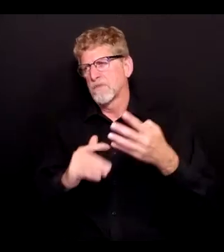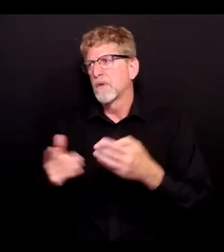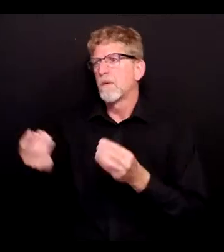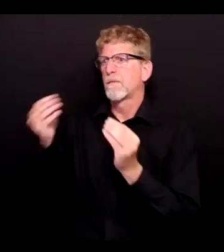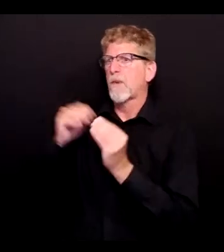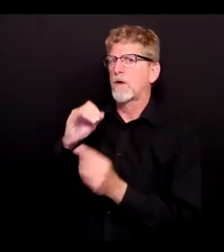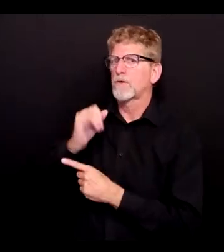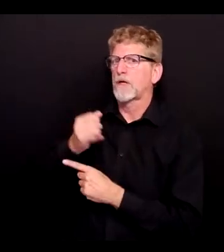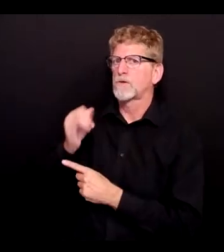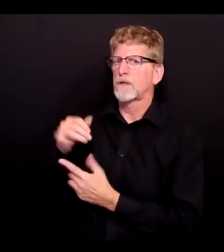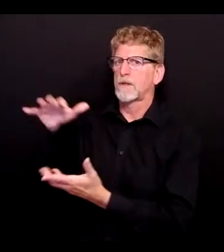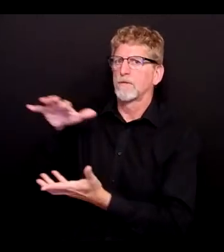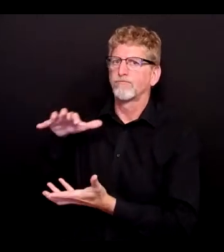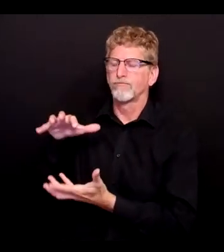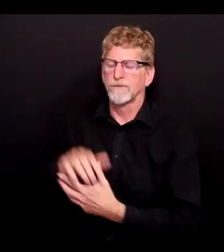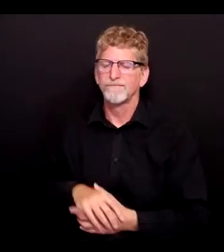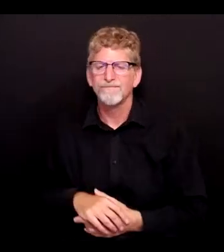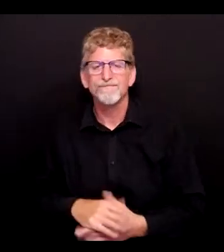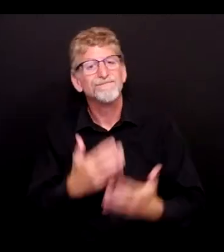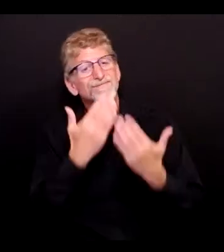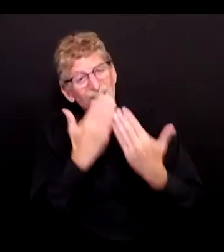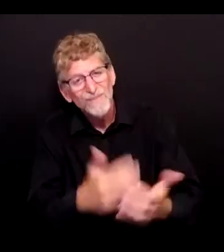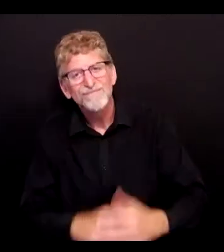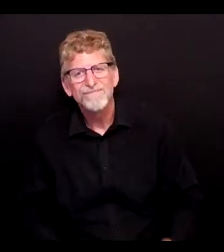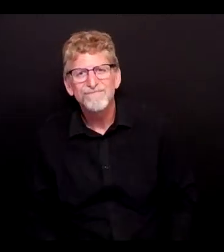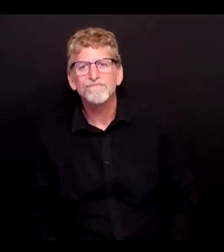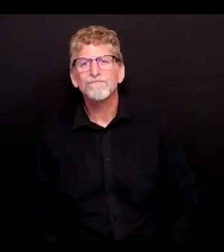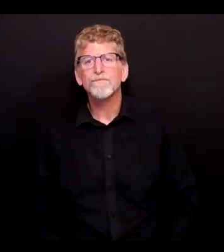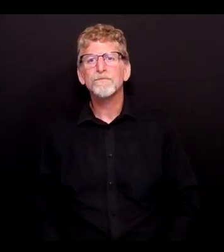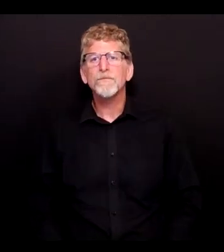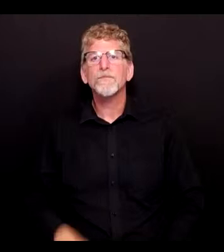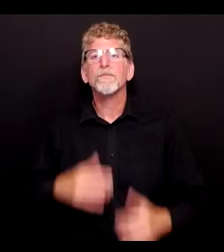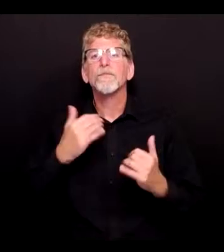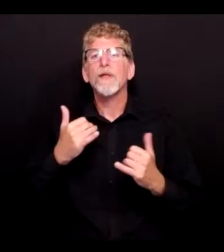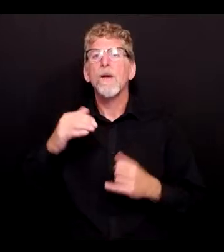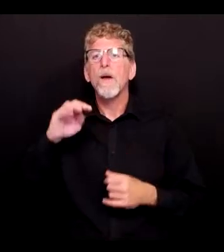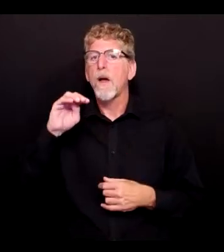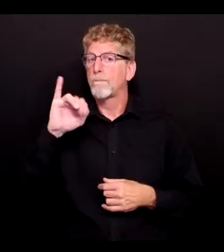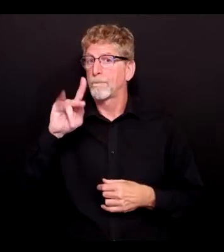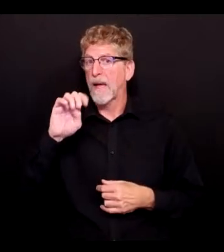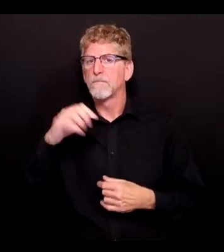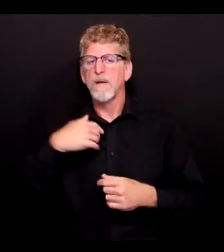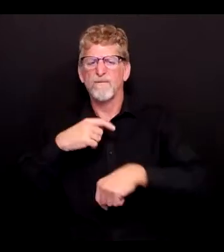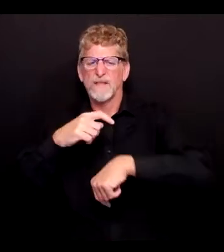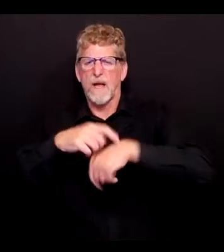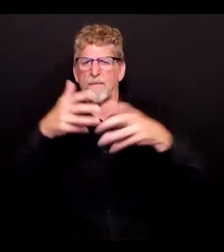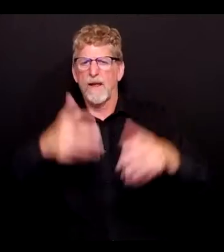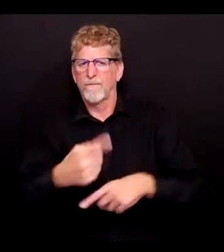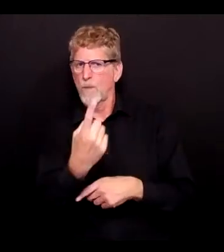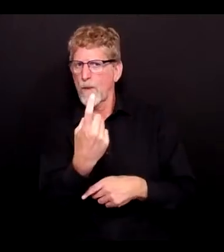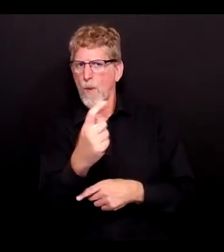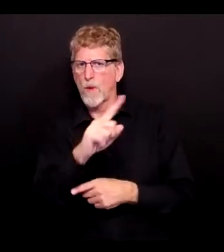Operator, we have time for one more question. Thank you. Next question comes from the